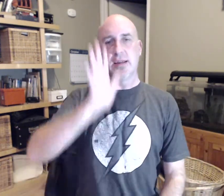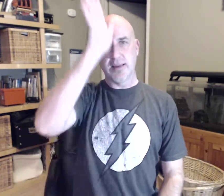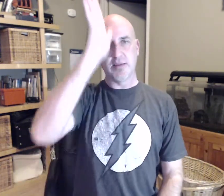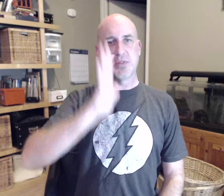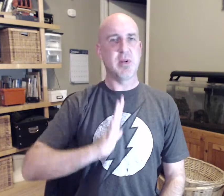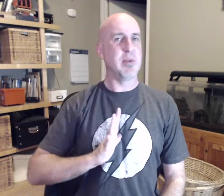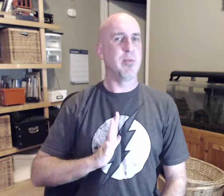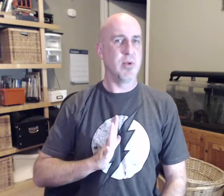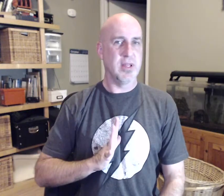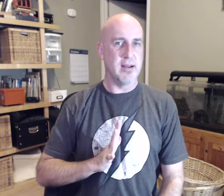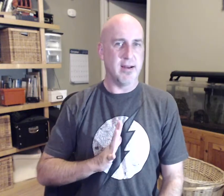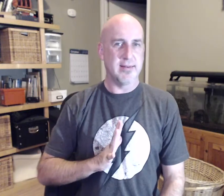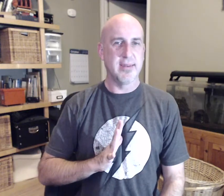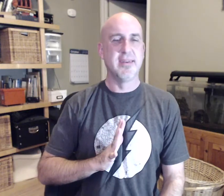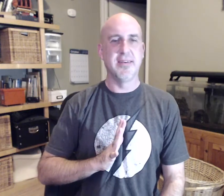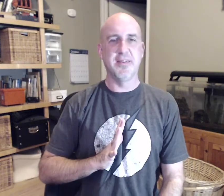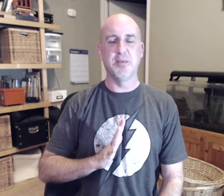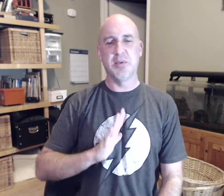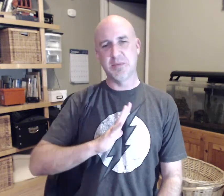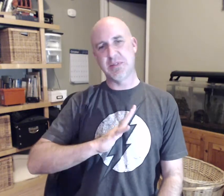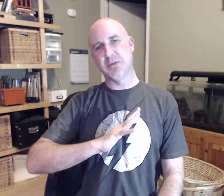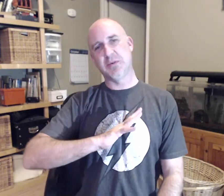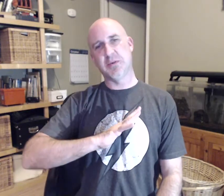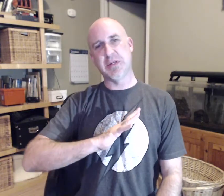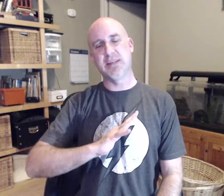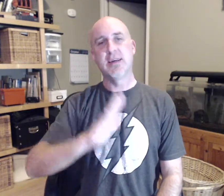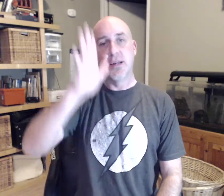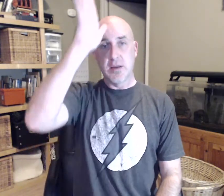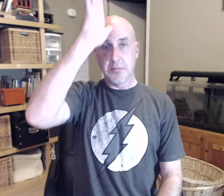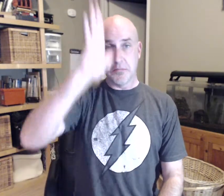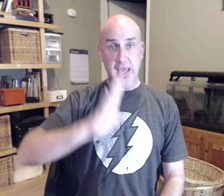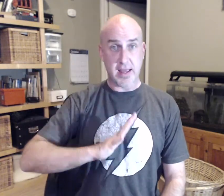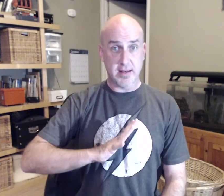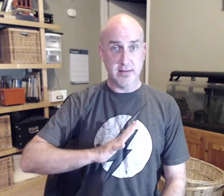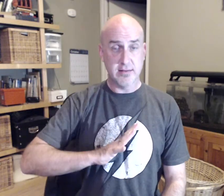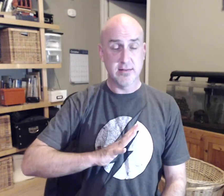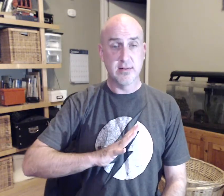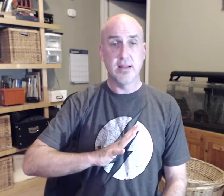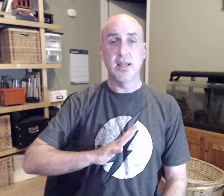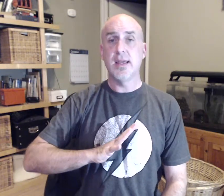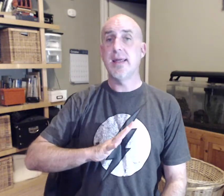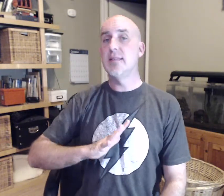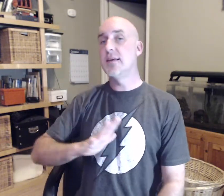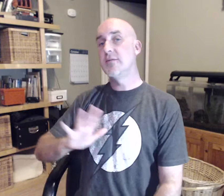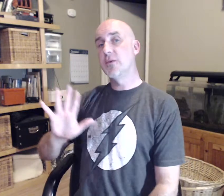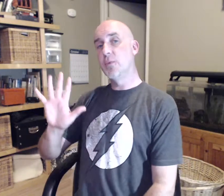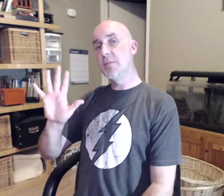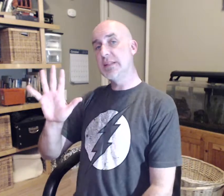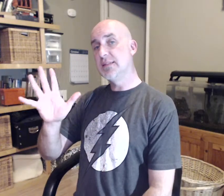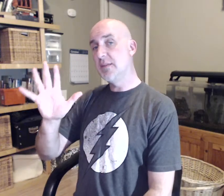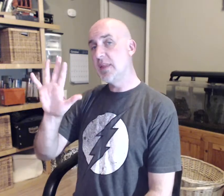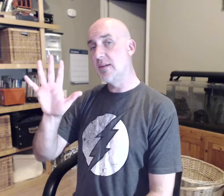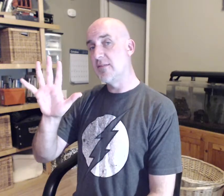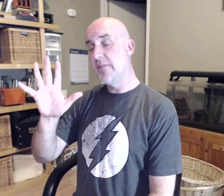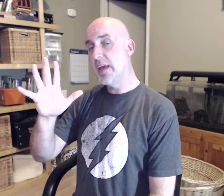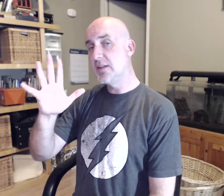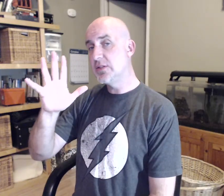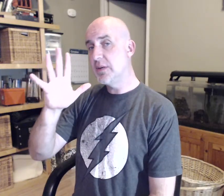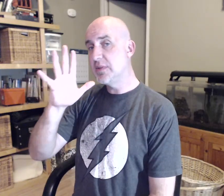think I'm straight, but I'm really not. I'm still crooked. Man. And then for woman, same thing. 5-hand shape